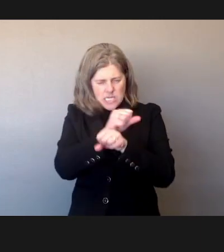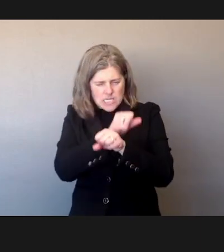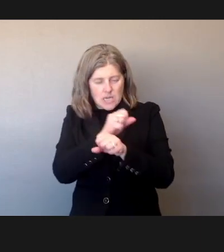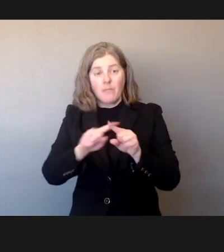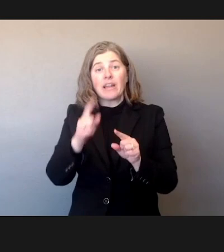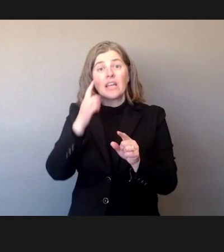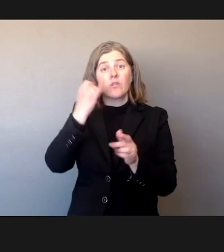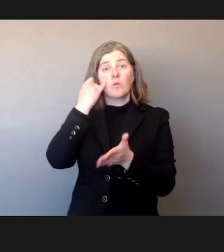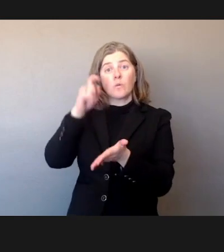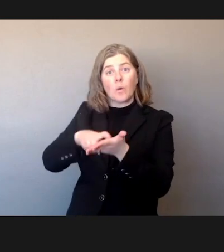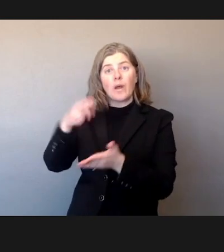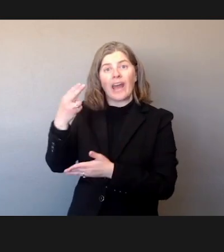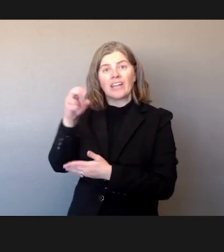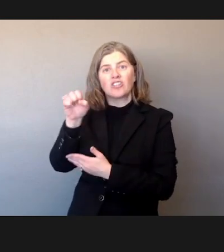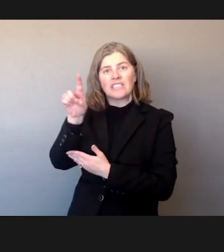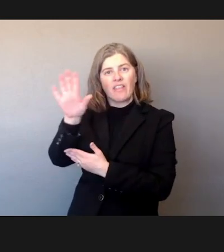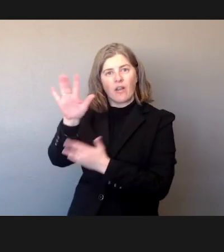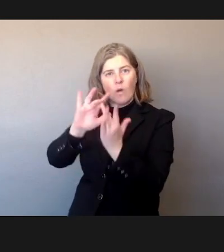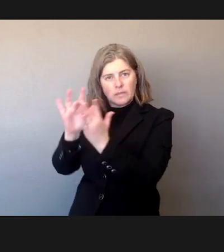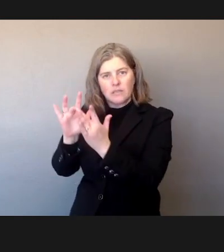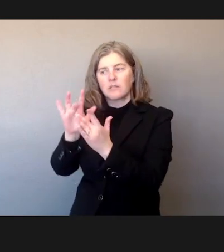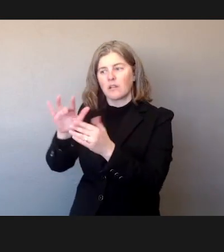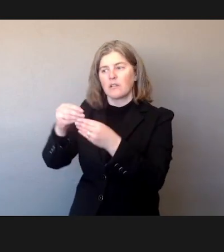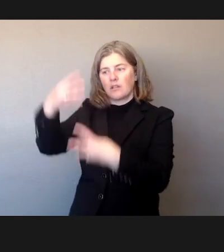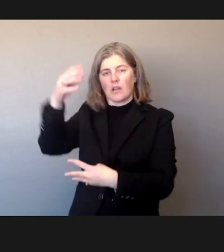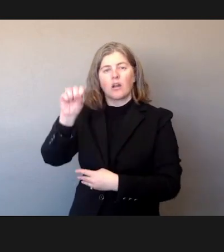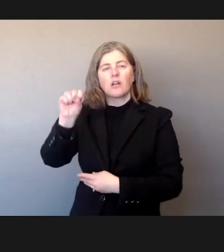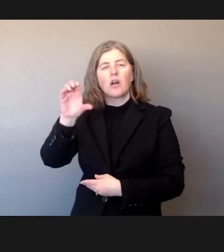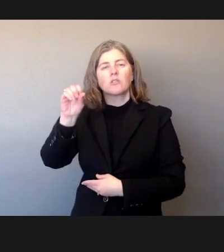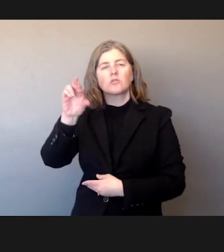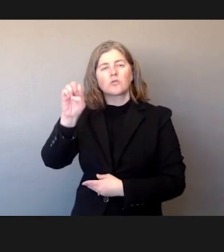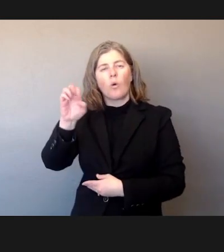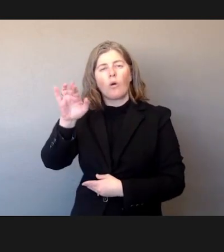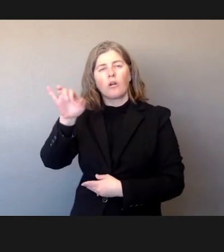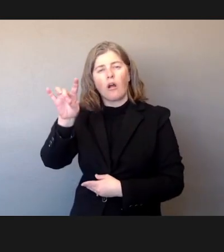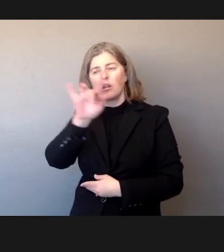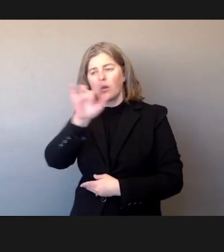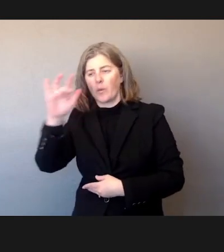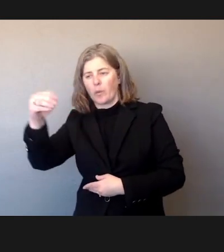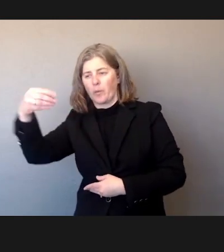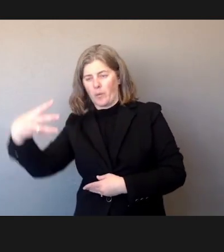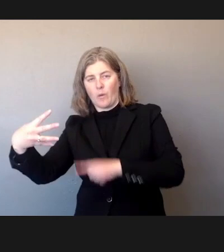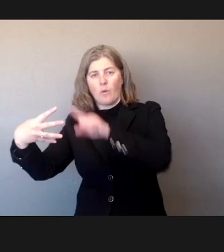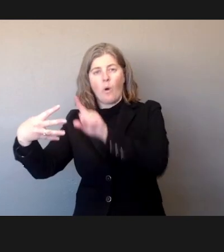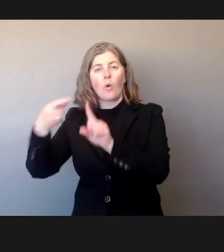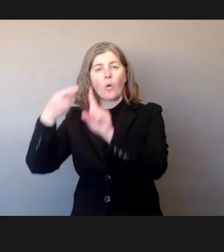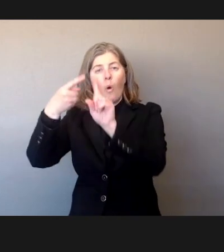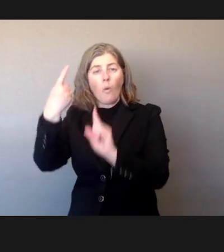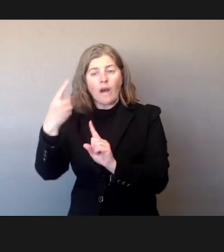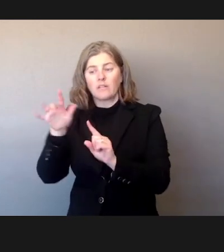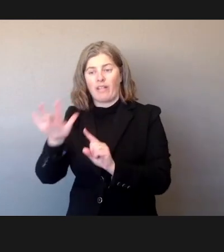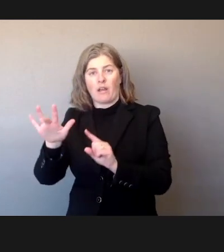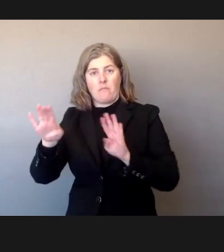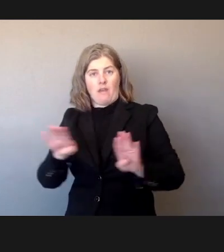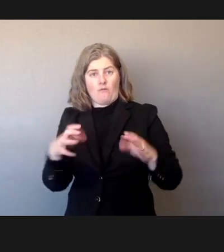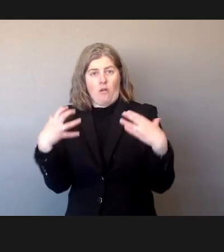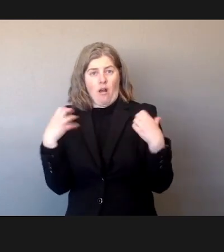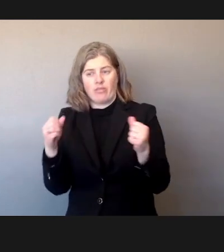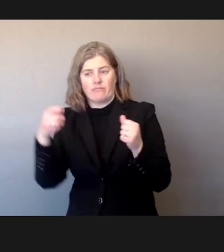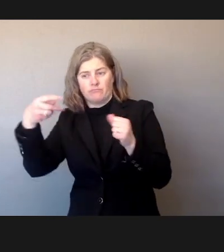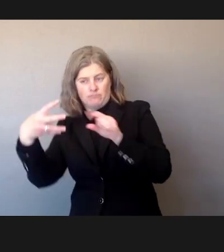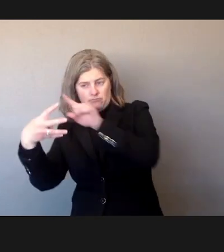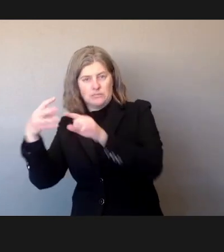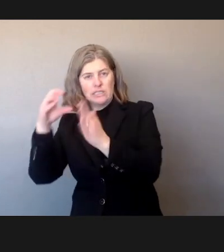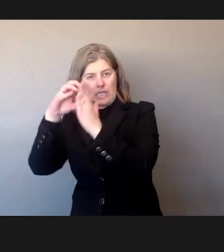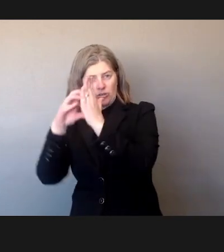to the HSD website, click on scorecard, go to goal 1 and click on behavioral health. There's a couple of behavioral health